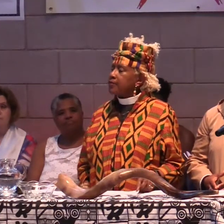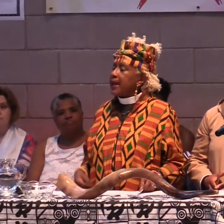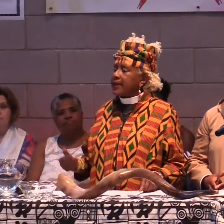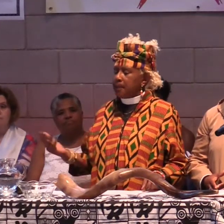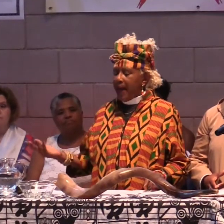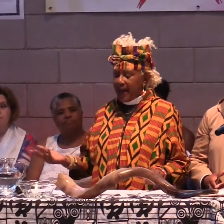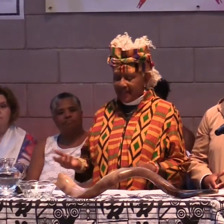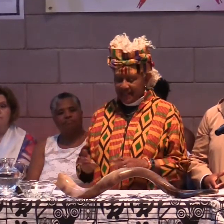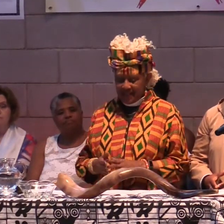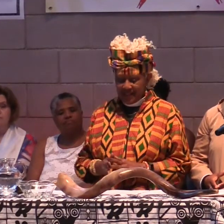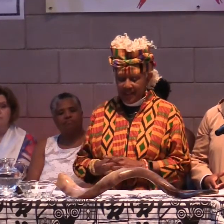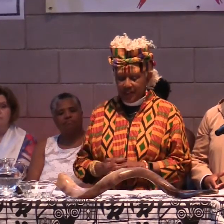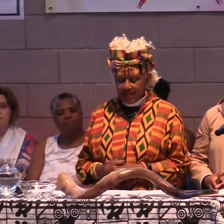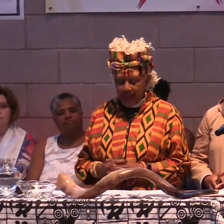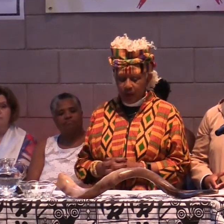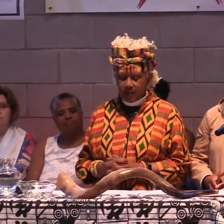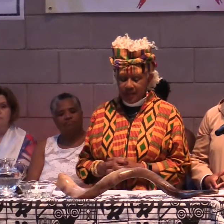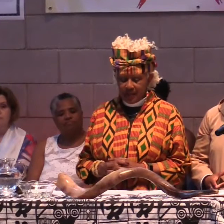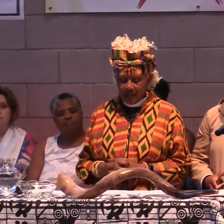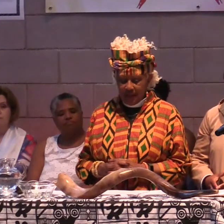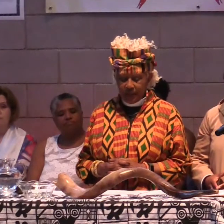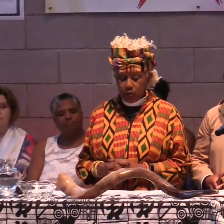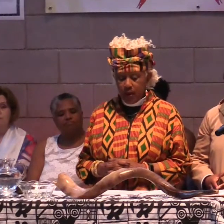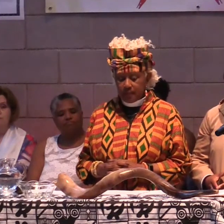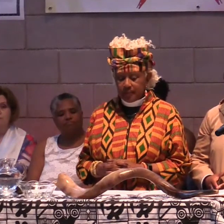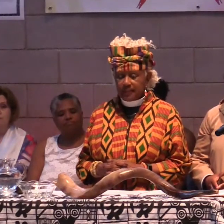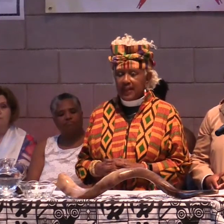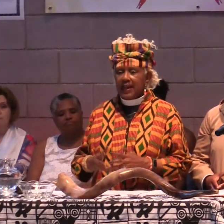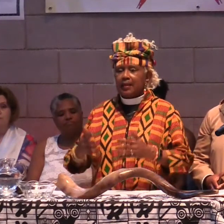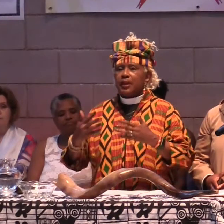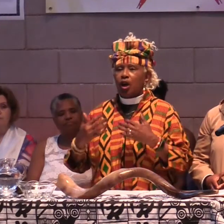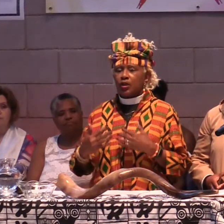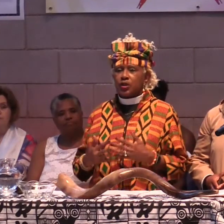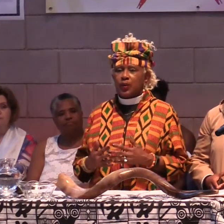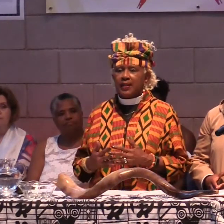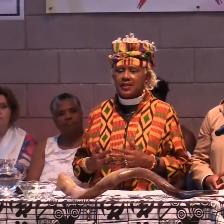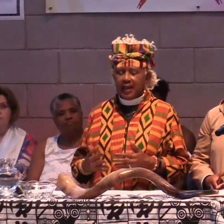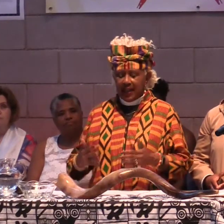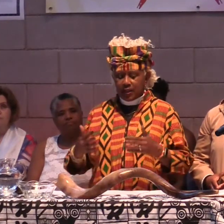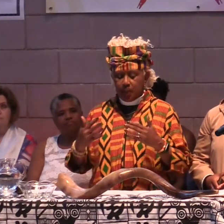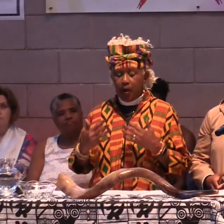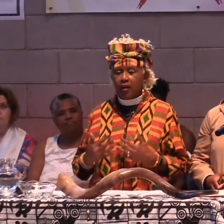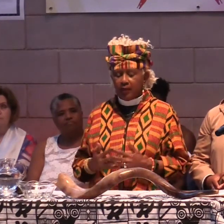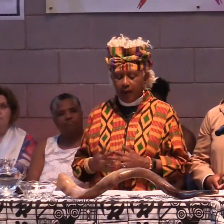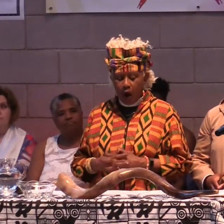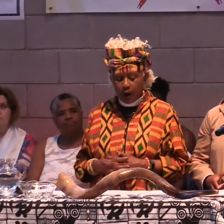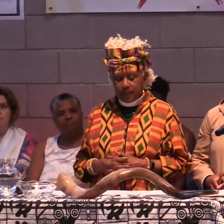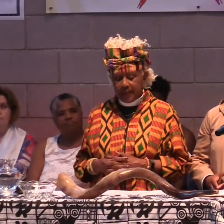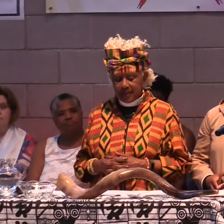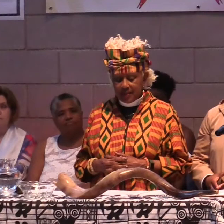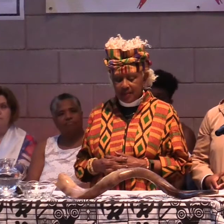Now we have taken back the sound of the drum. It belongs to us. It's part of